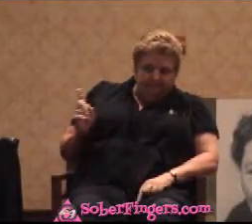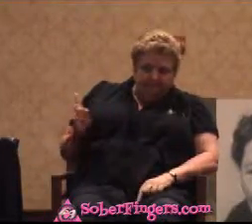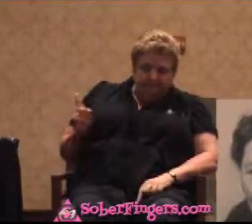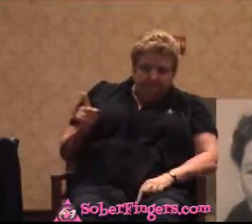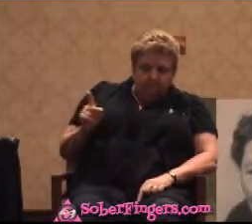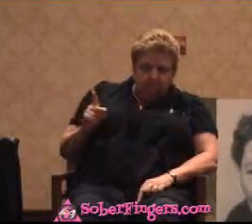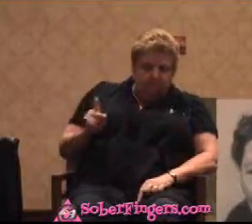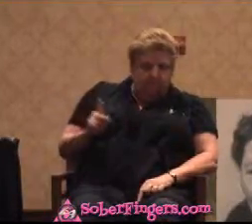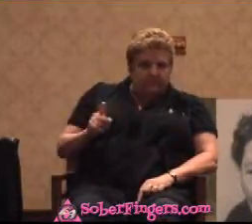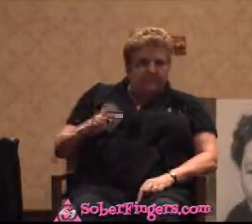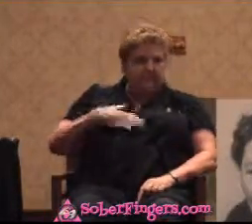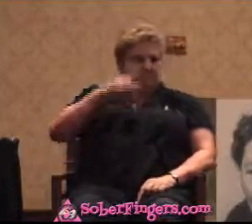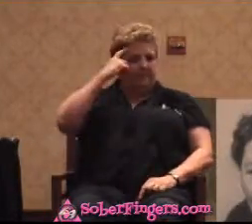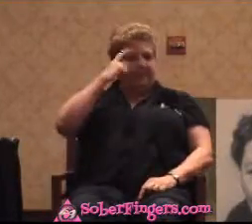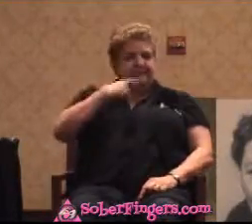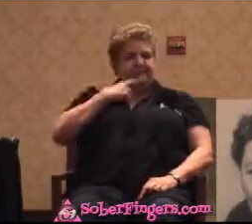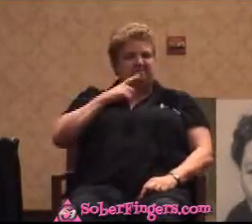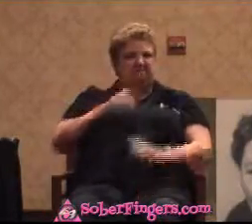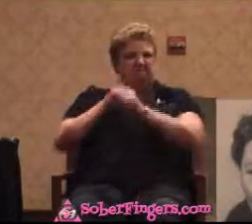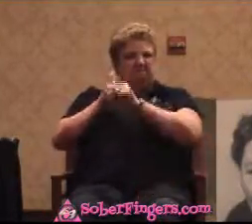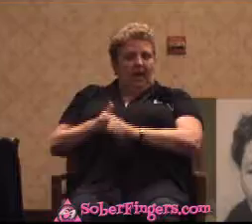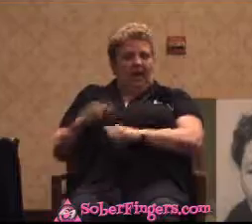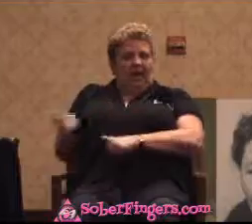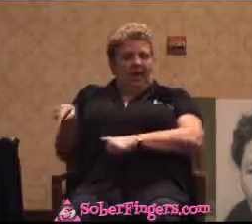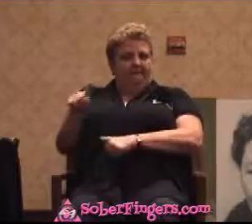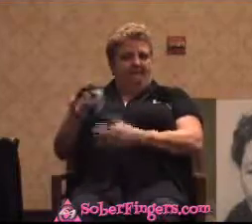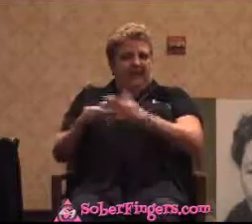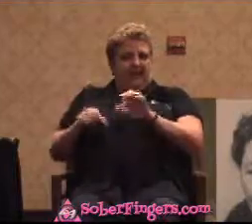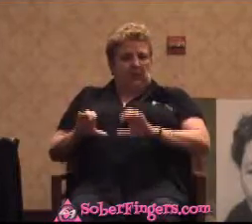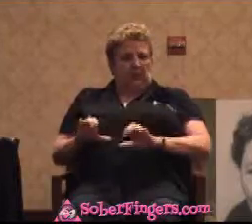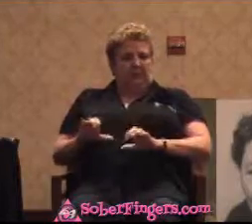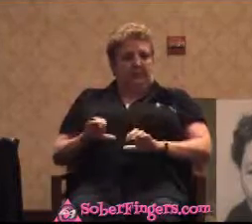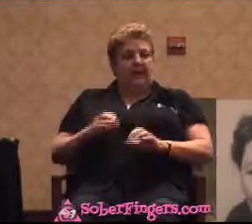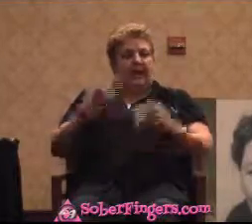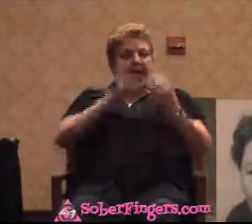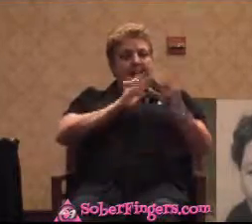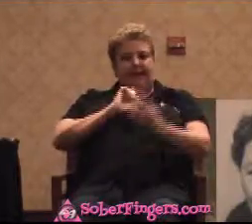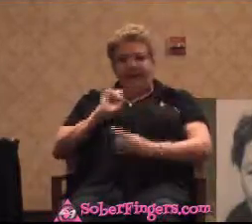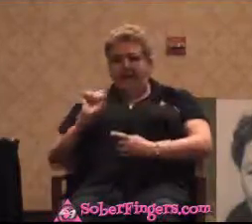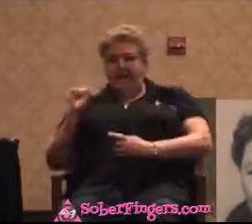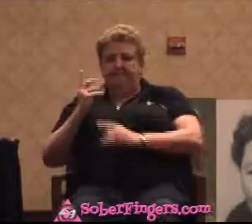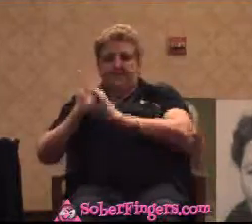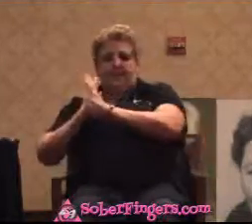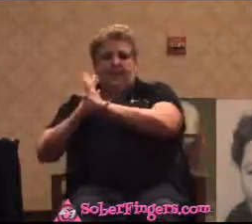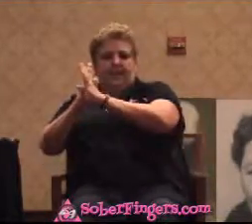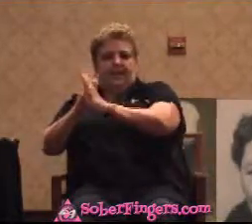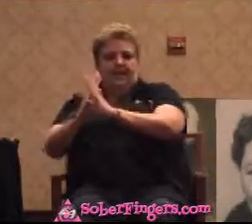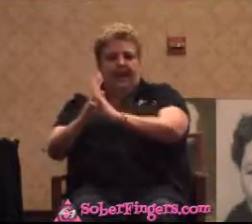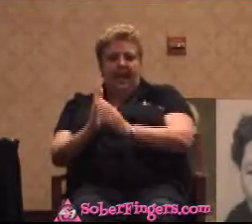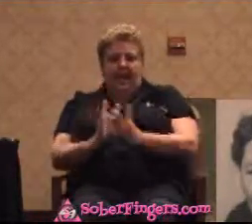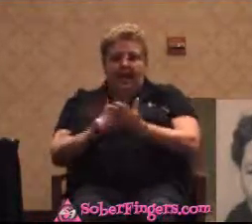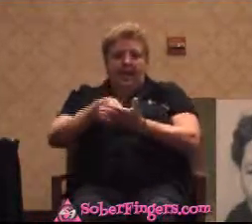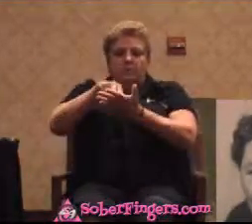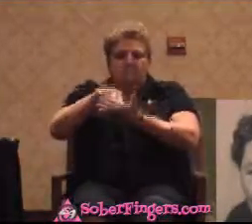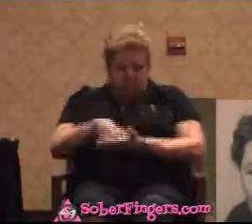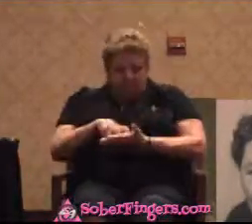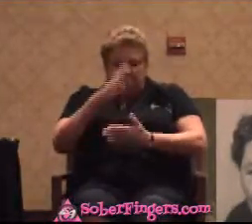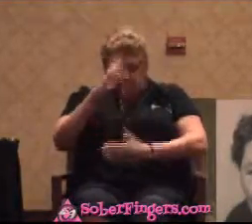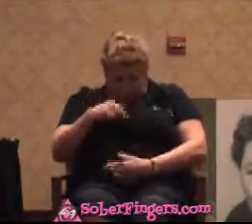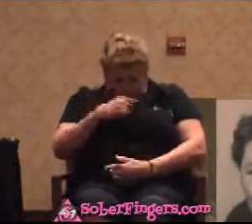just do as they do. And I remember I got up and I got ready to get in line, and I remember I genuflected and I watched everything they did,